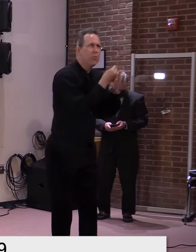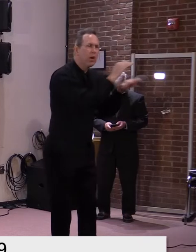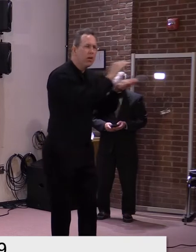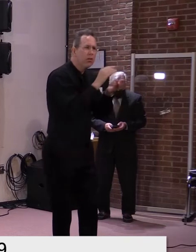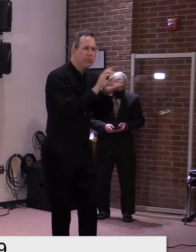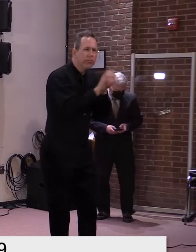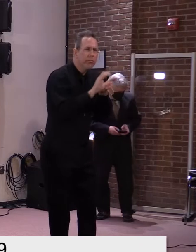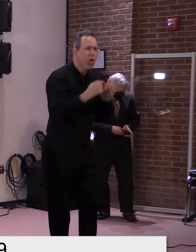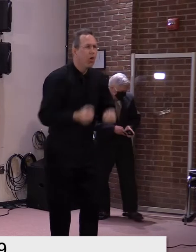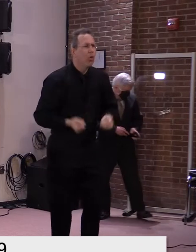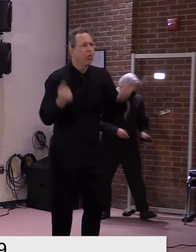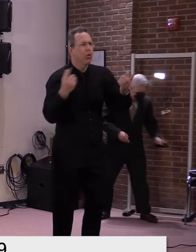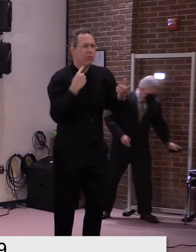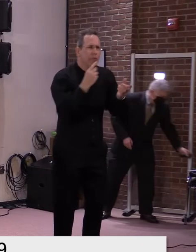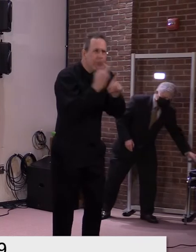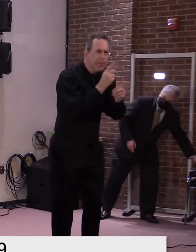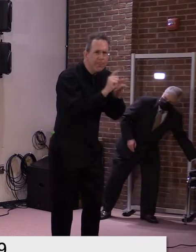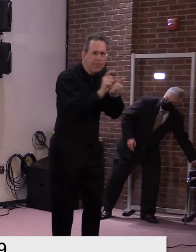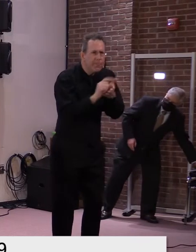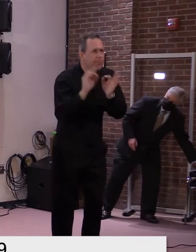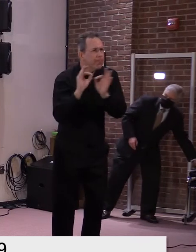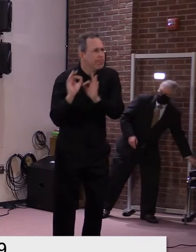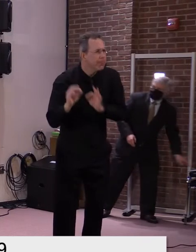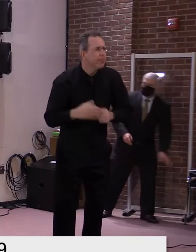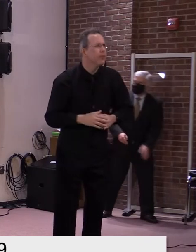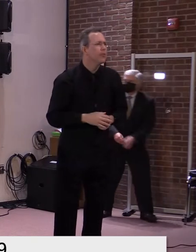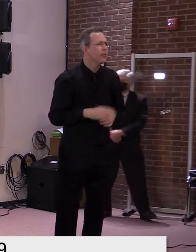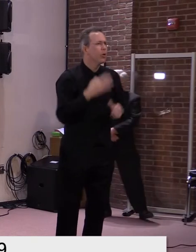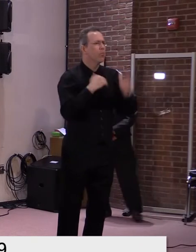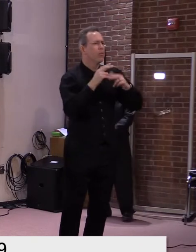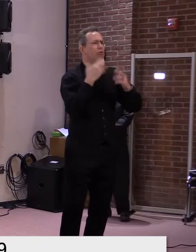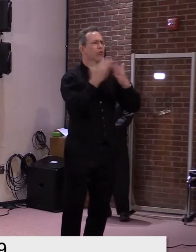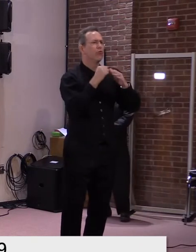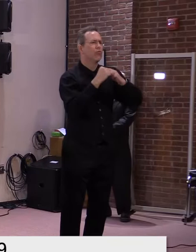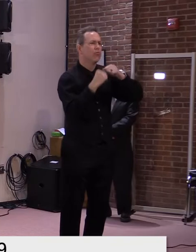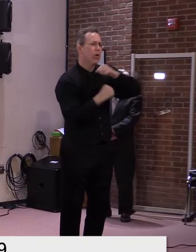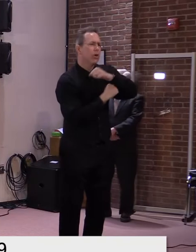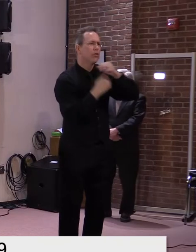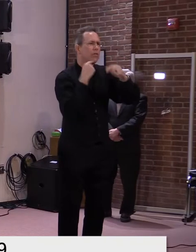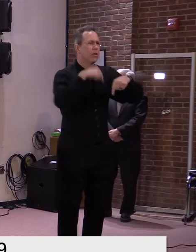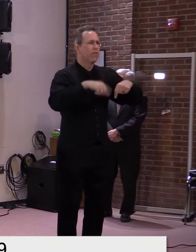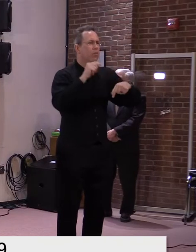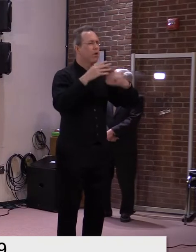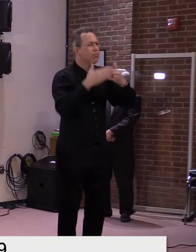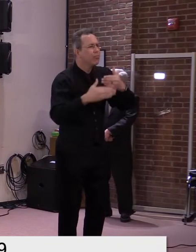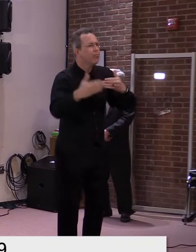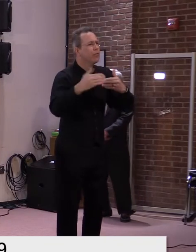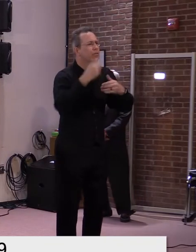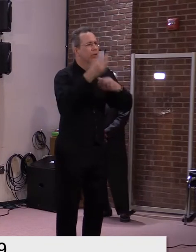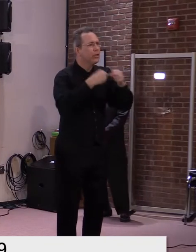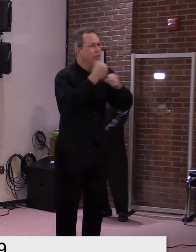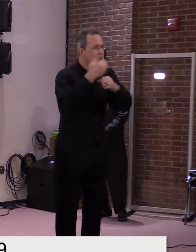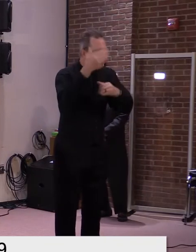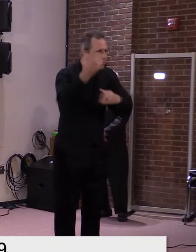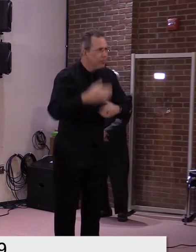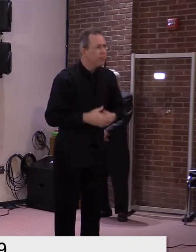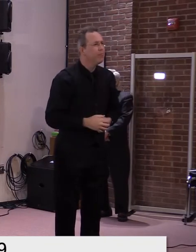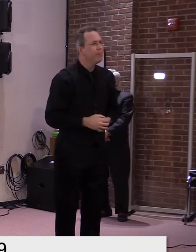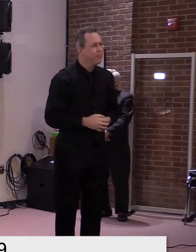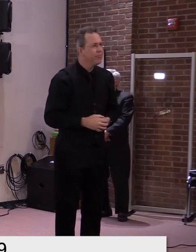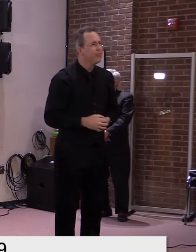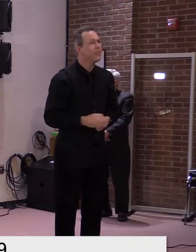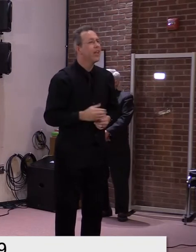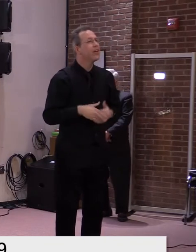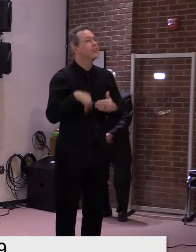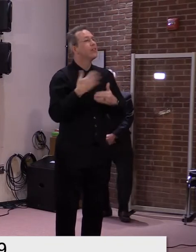solid economic foundation for the future. We will keep you informed every step of the way. I will now turn this over to